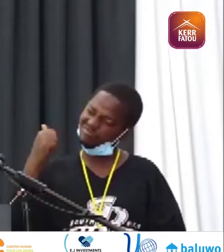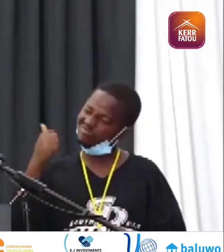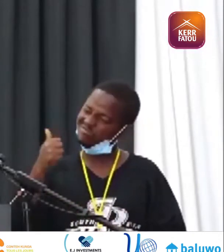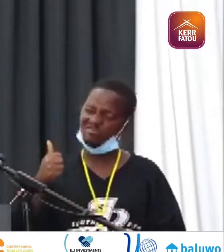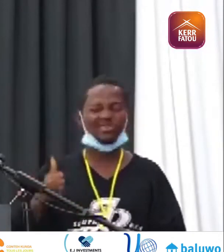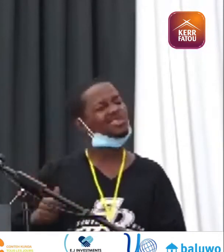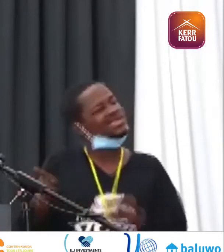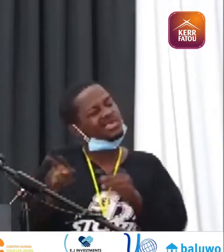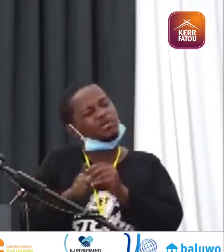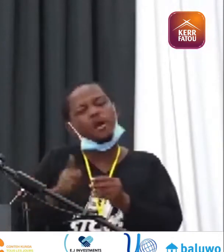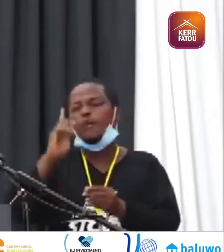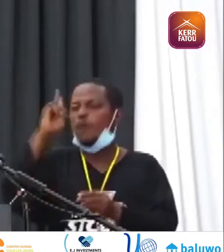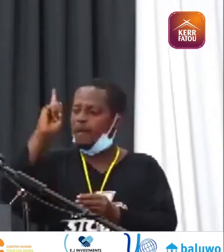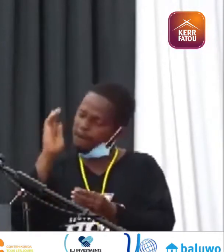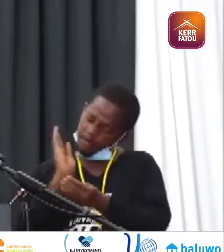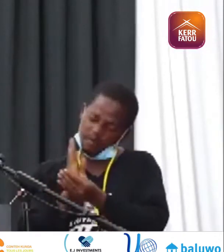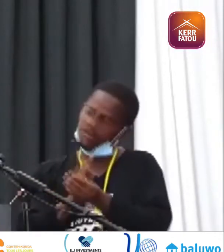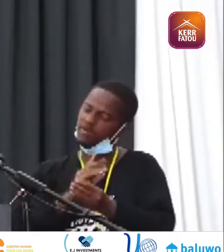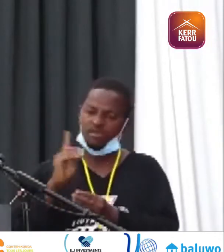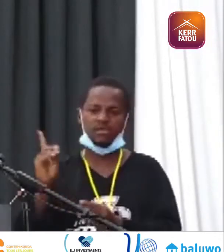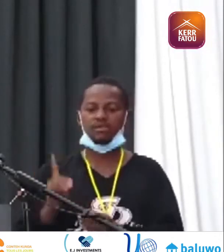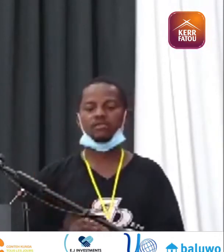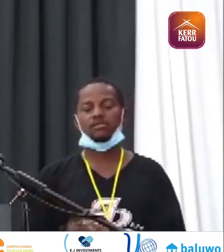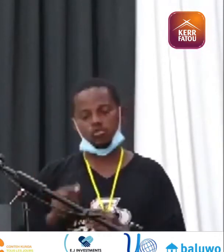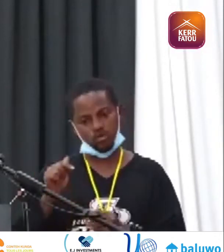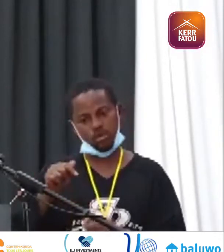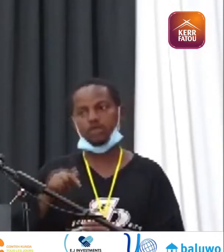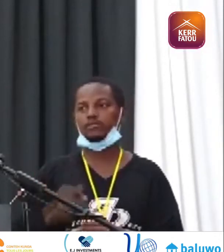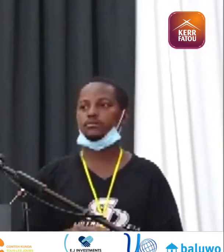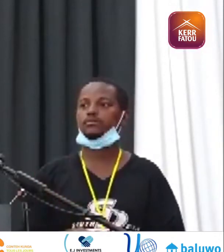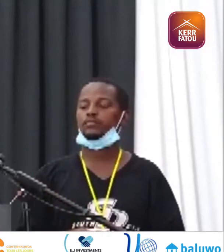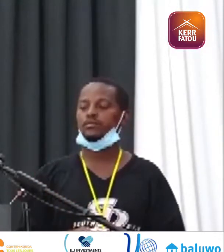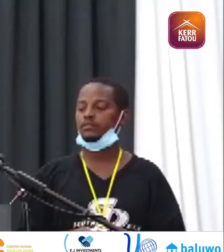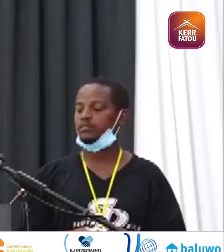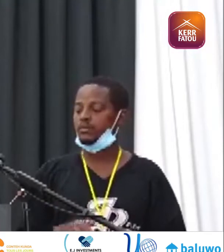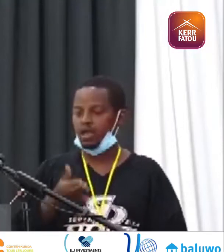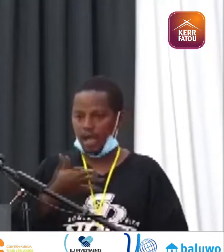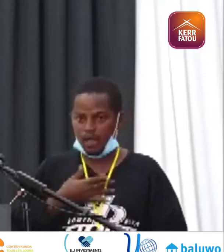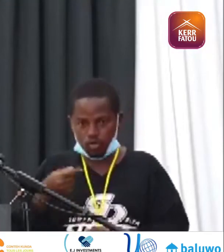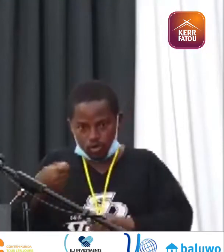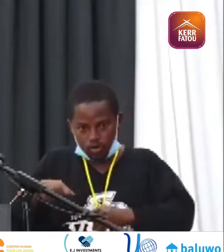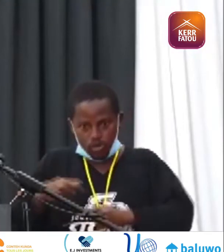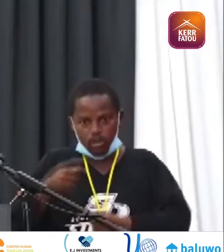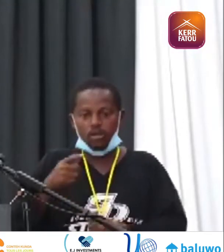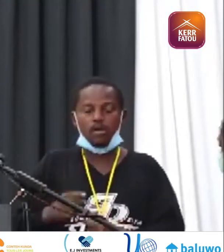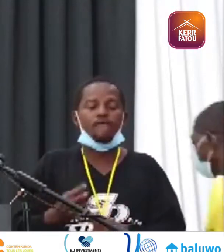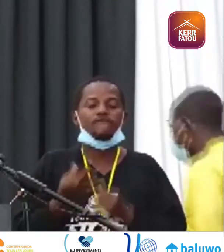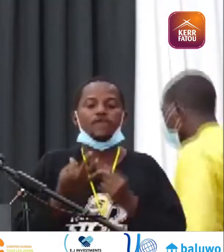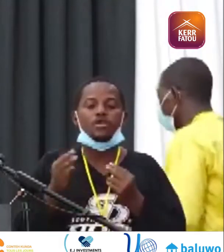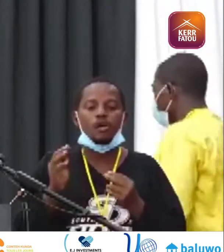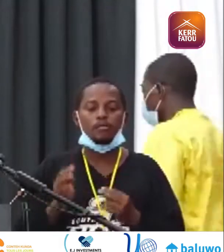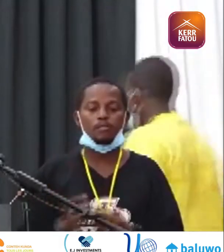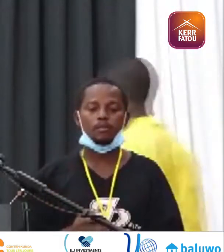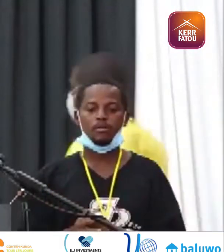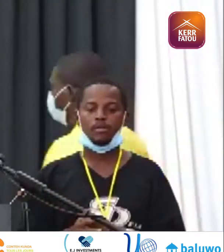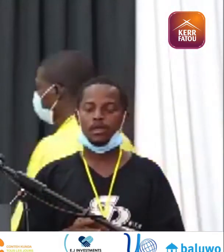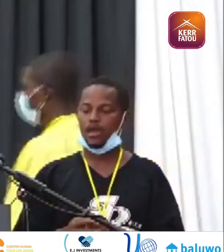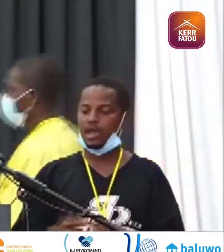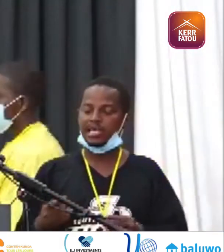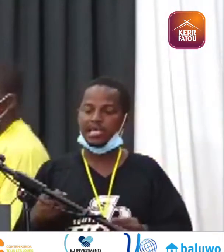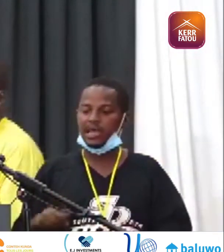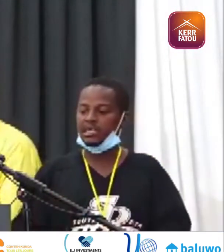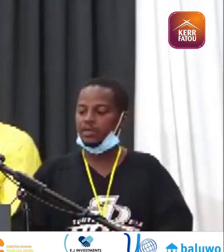than $1 billion of value today. Having contributed to the freedom and the